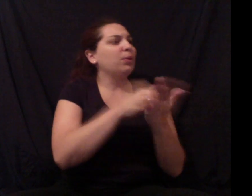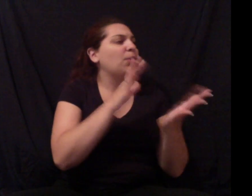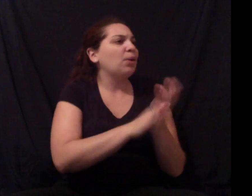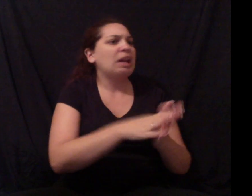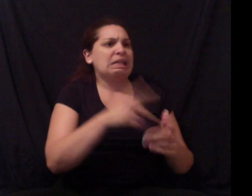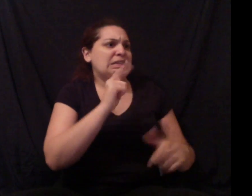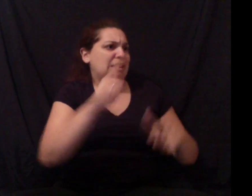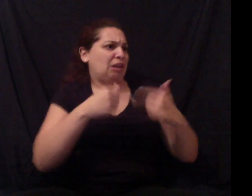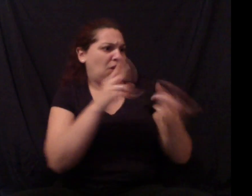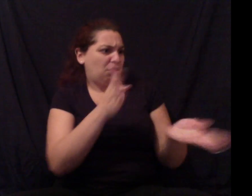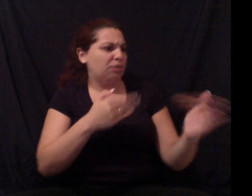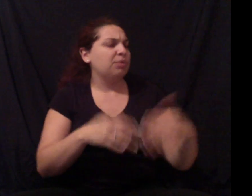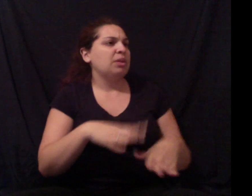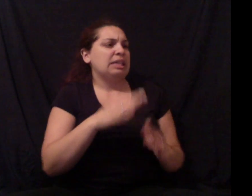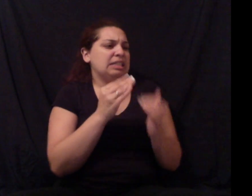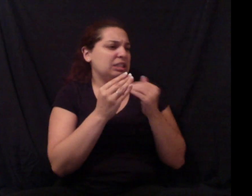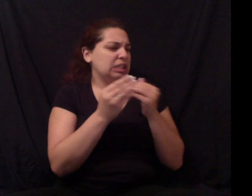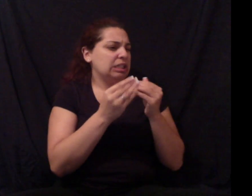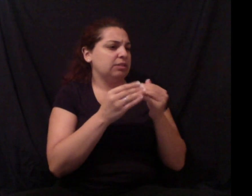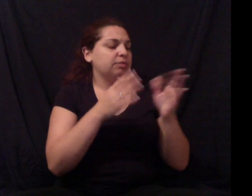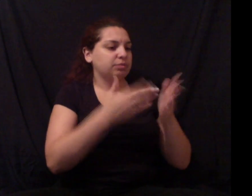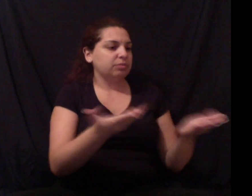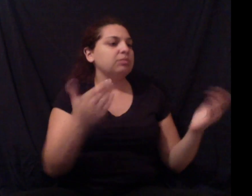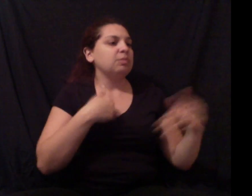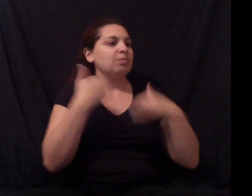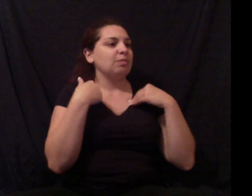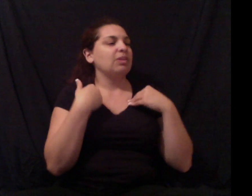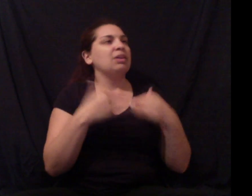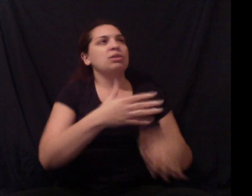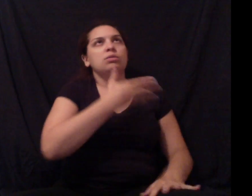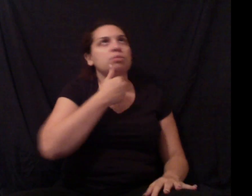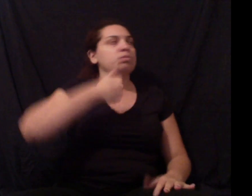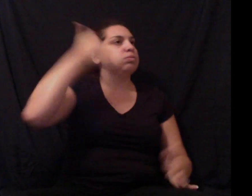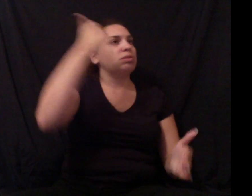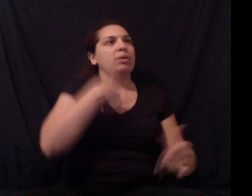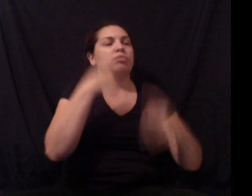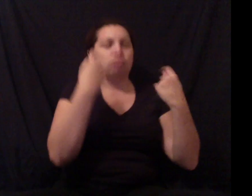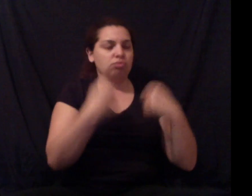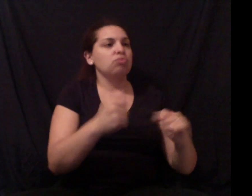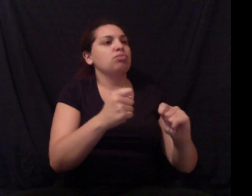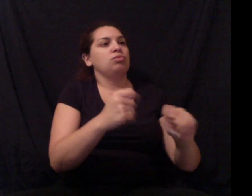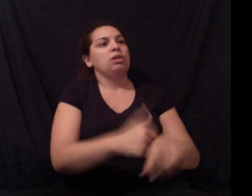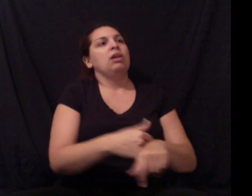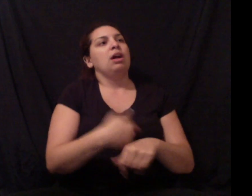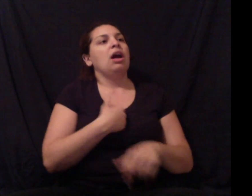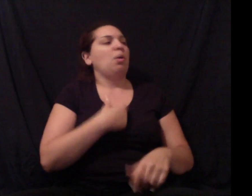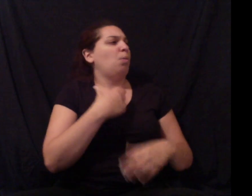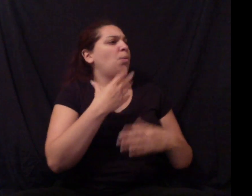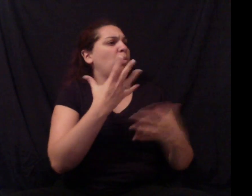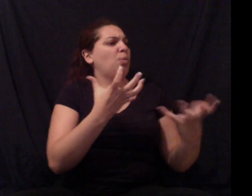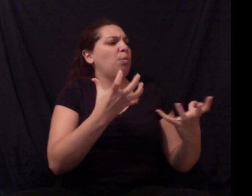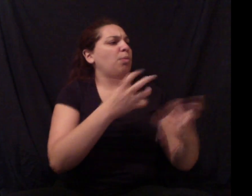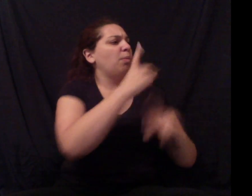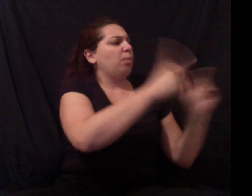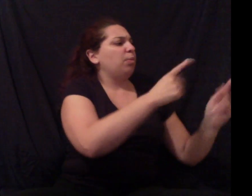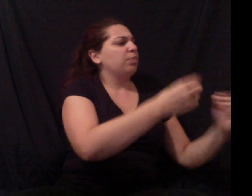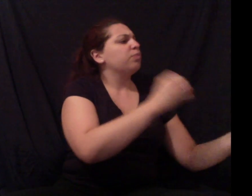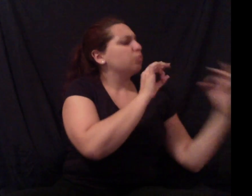room, with the limited stuff I had, I was like, man, I'm trying to make the best stuff I can, highest quality. I want other people's advice on like